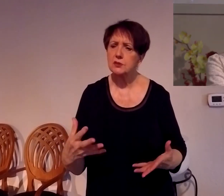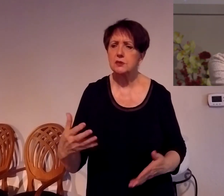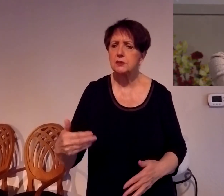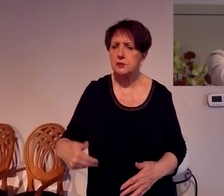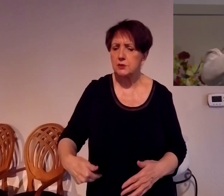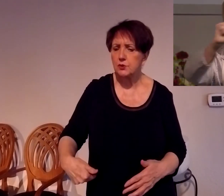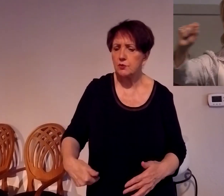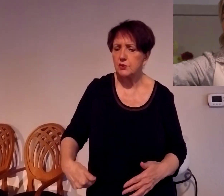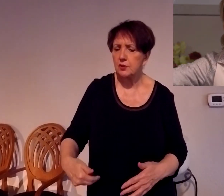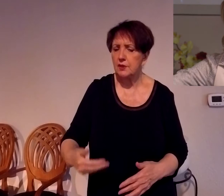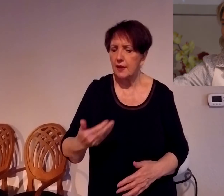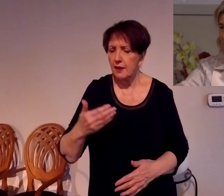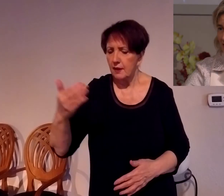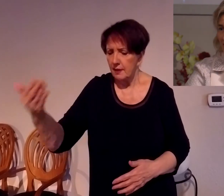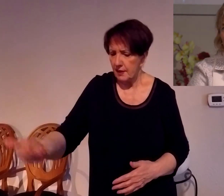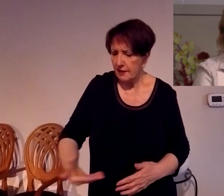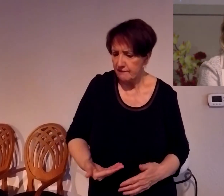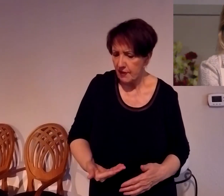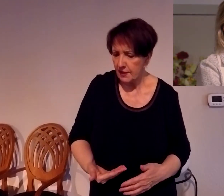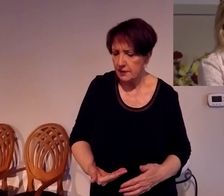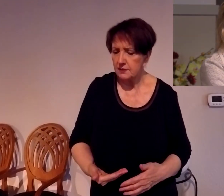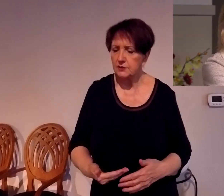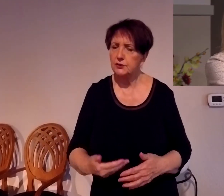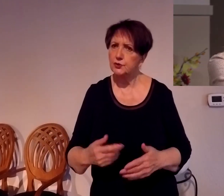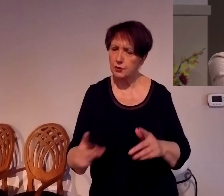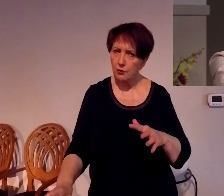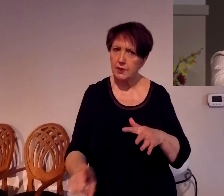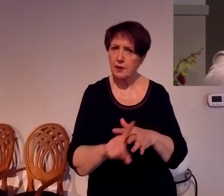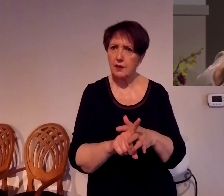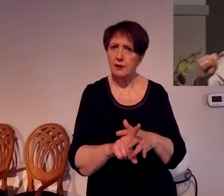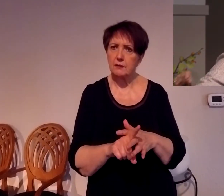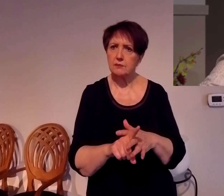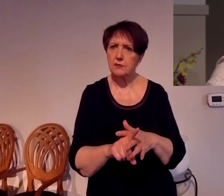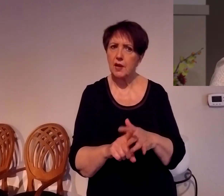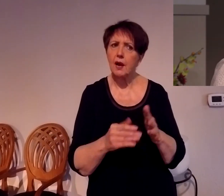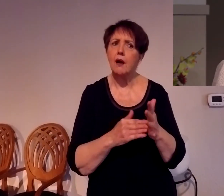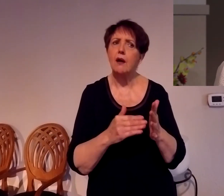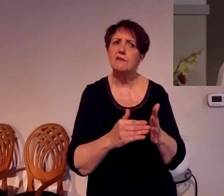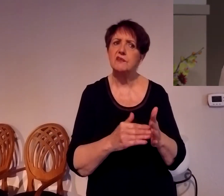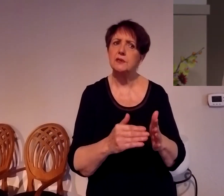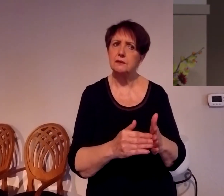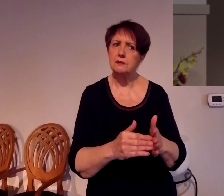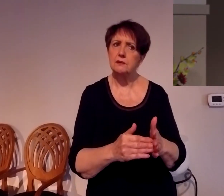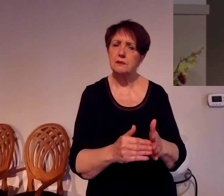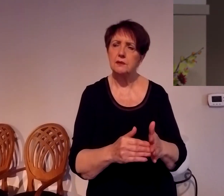I invite it, showing up? Because it's the best thing there is, right?